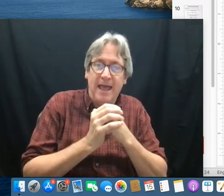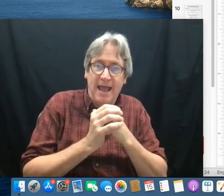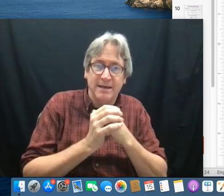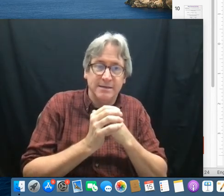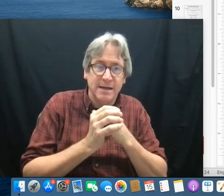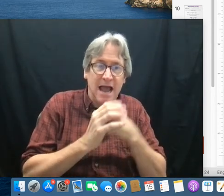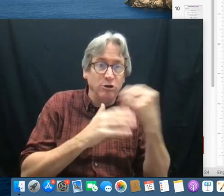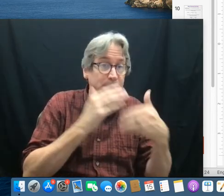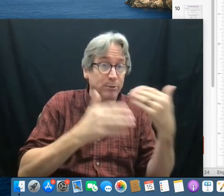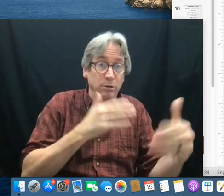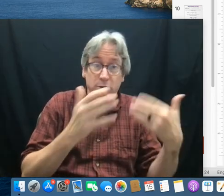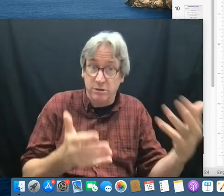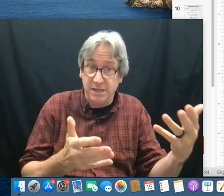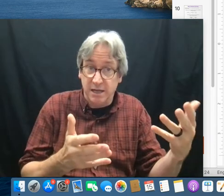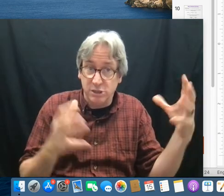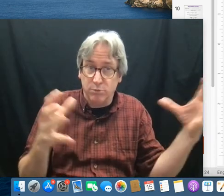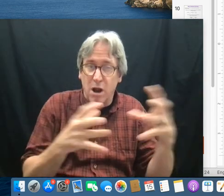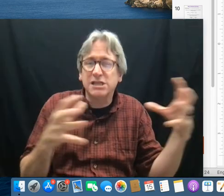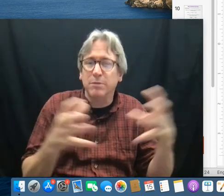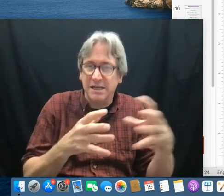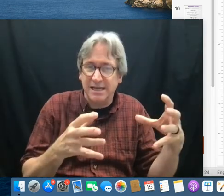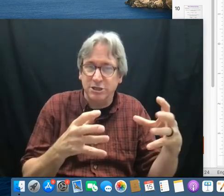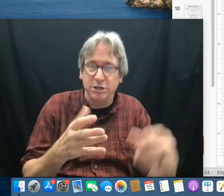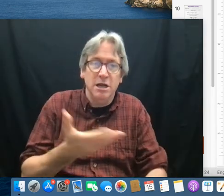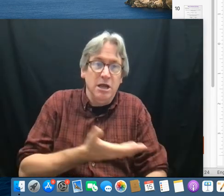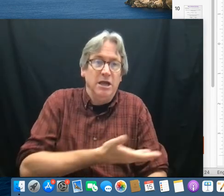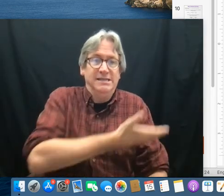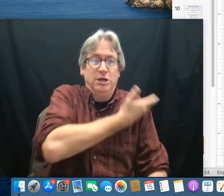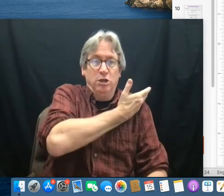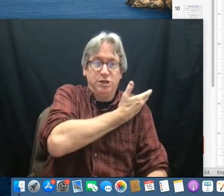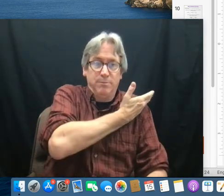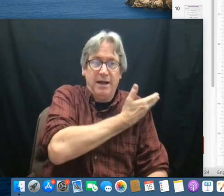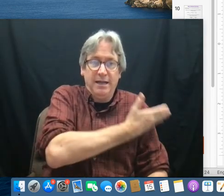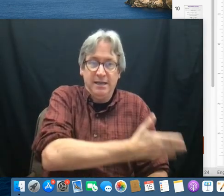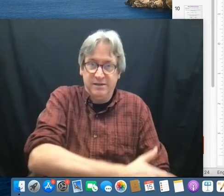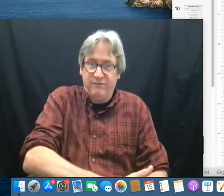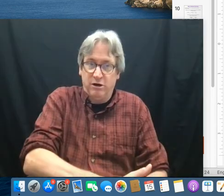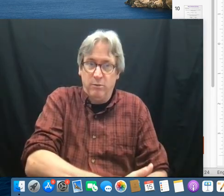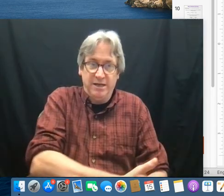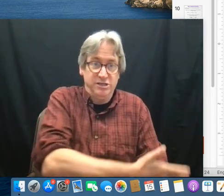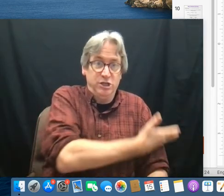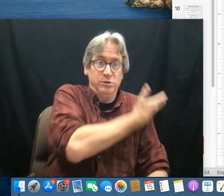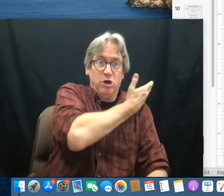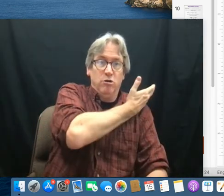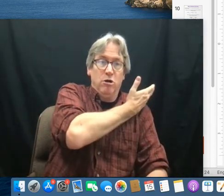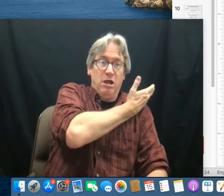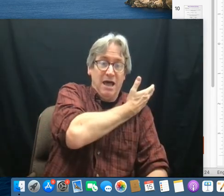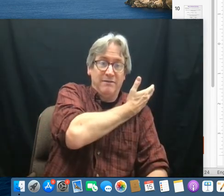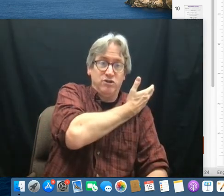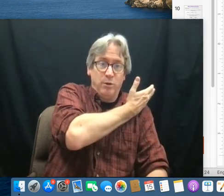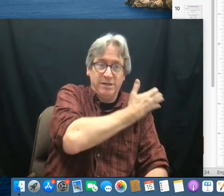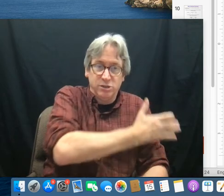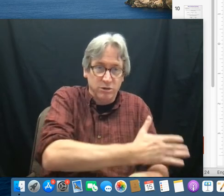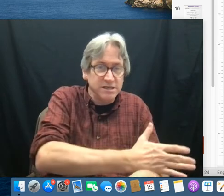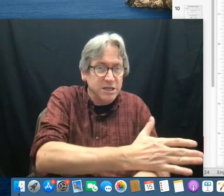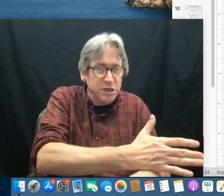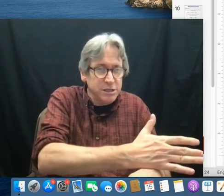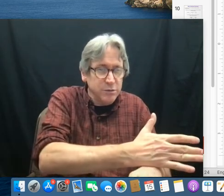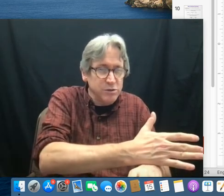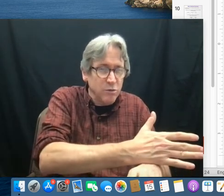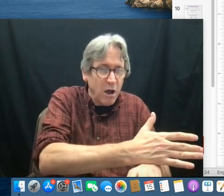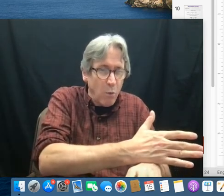And you don't have that look of panic on your face when you're doing this. So this is a current area of study where they're